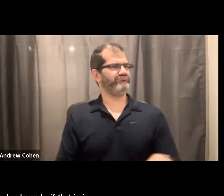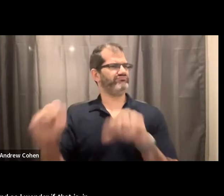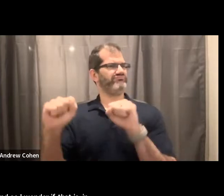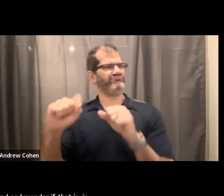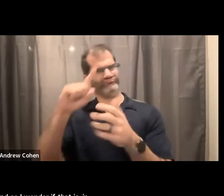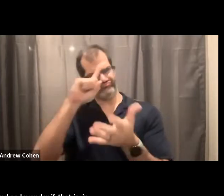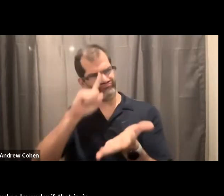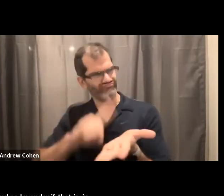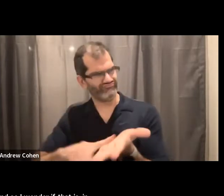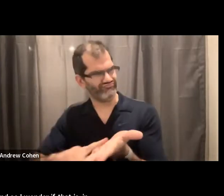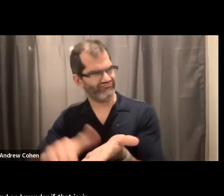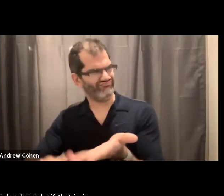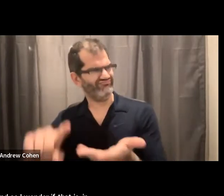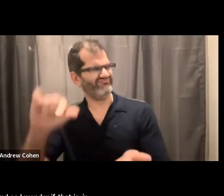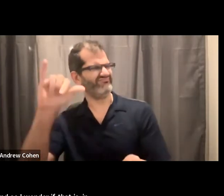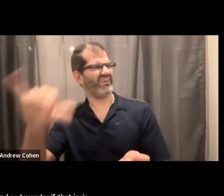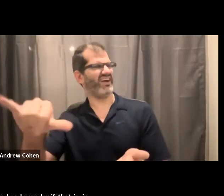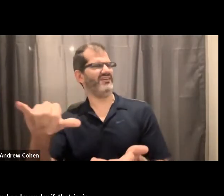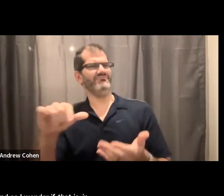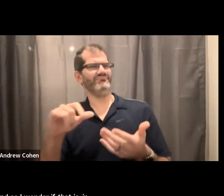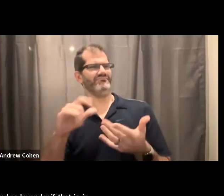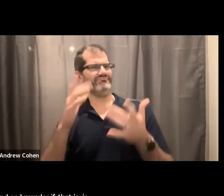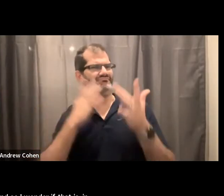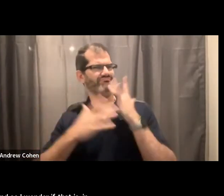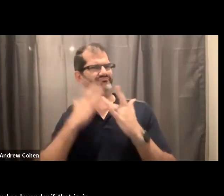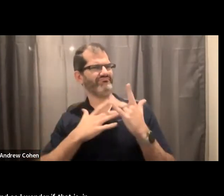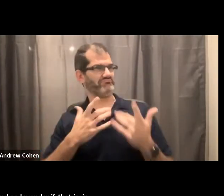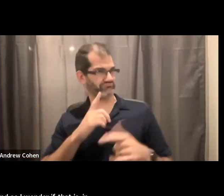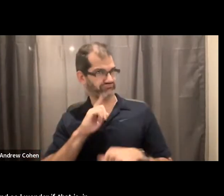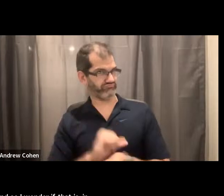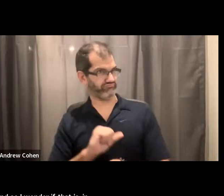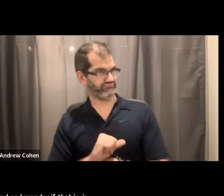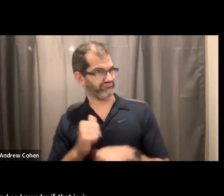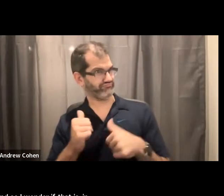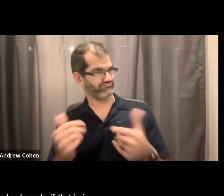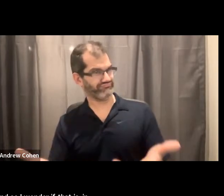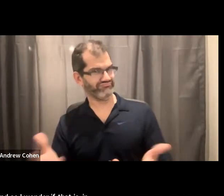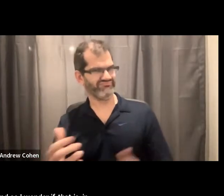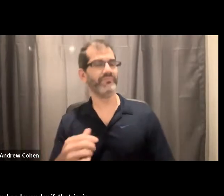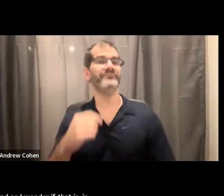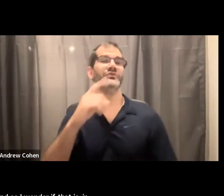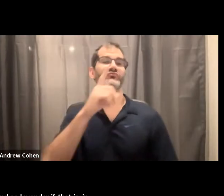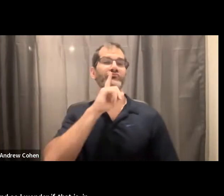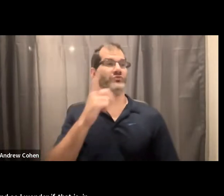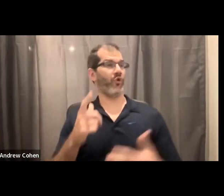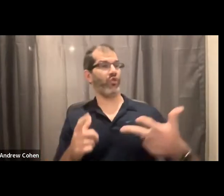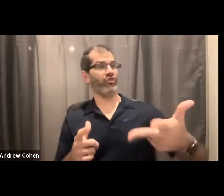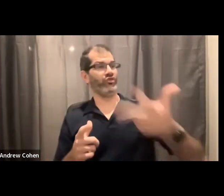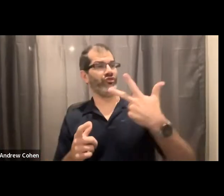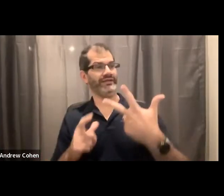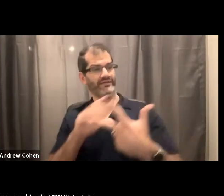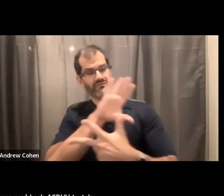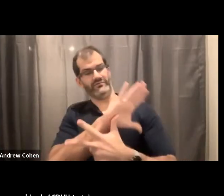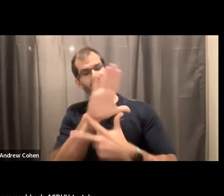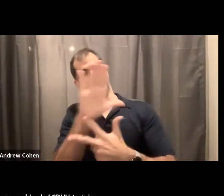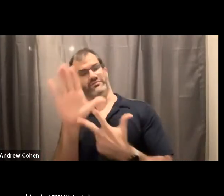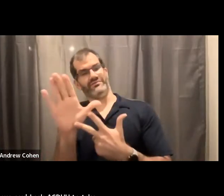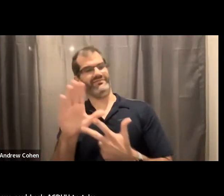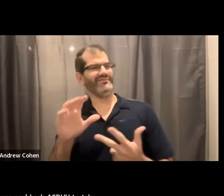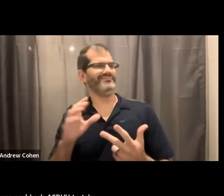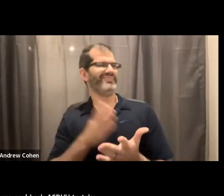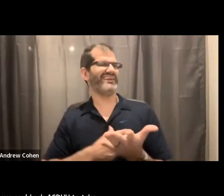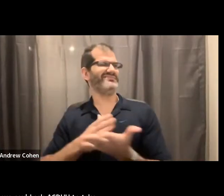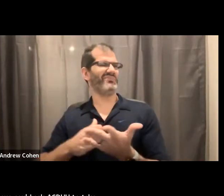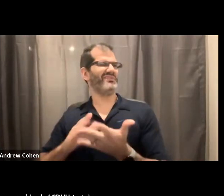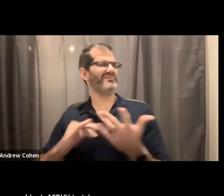could ask ACDHH to take on a study of that matter, to look into the interpreter shortage to see if it's